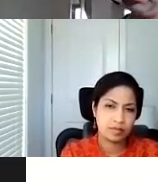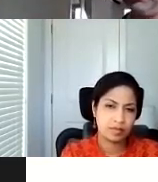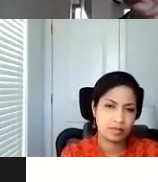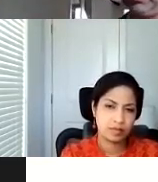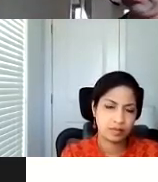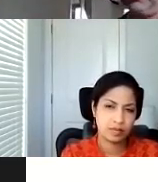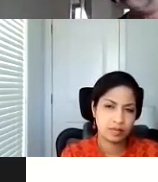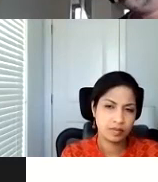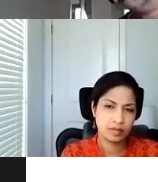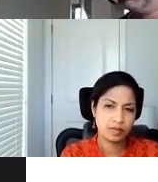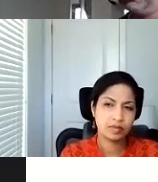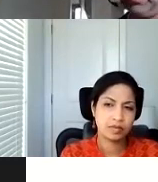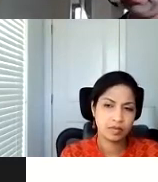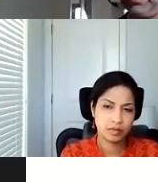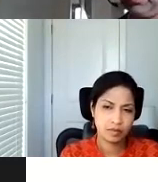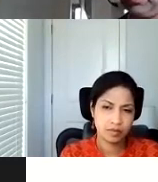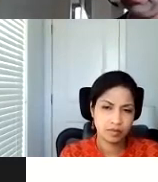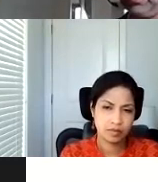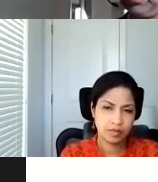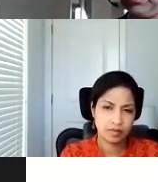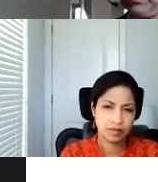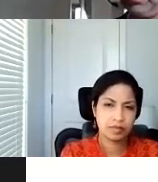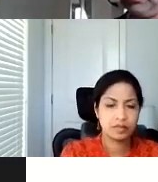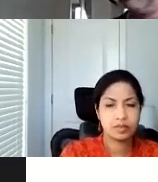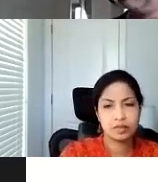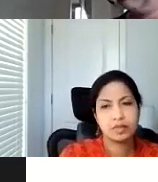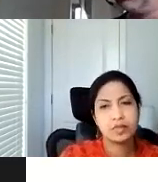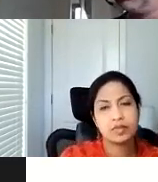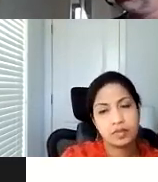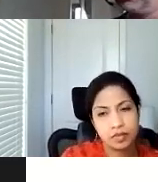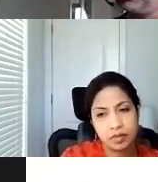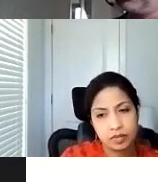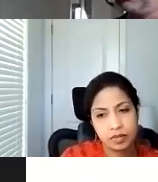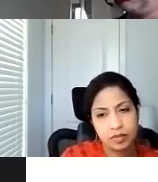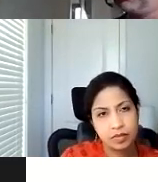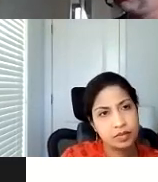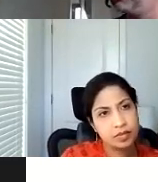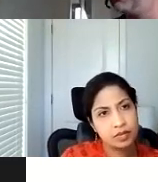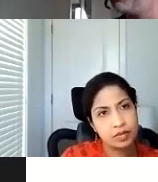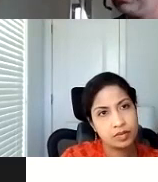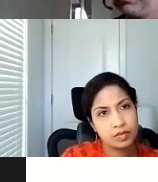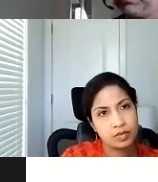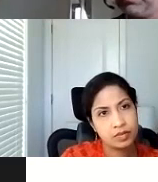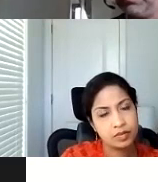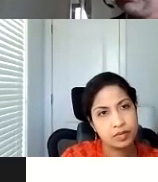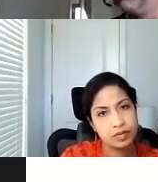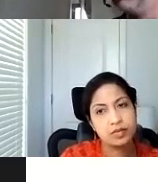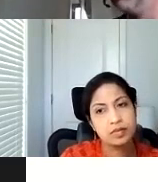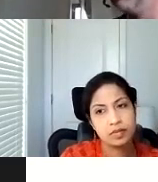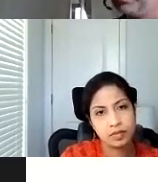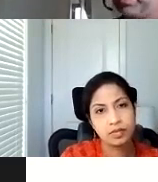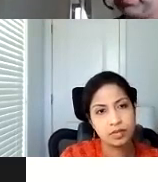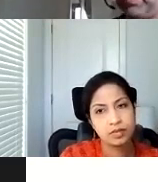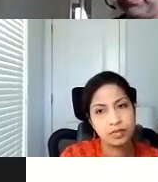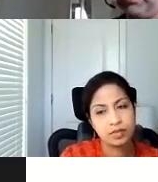Okay, so I think we should thank you very much, and we'll go to see what are the next